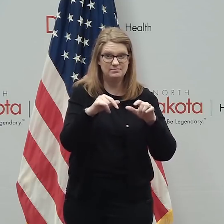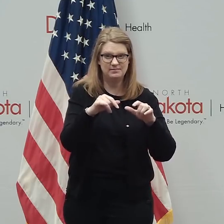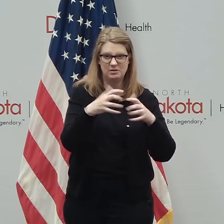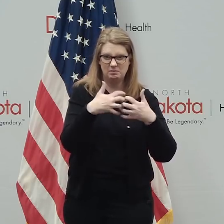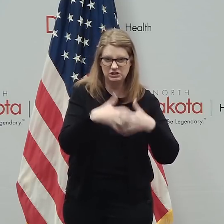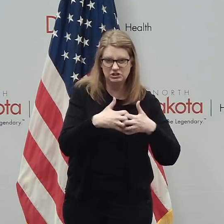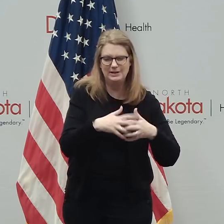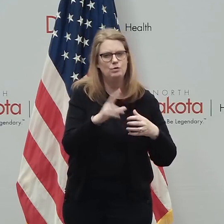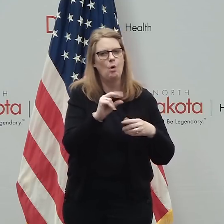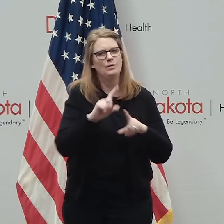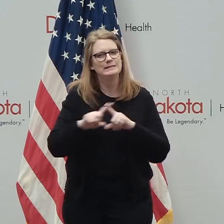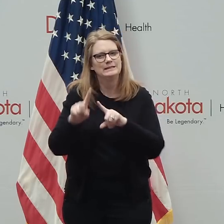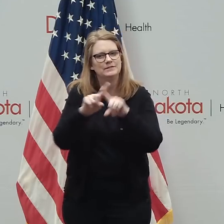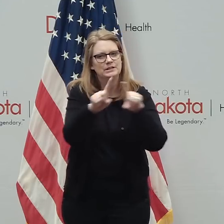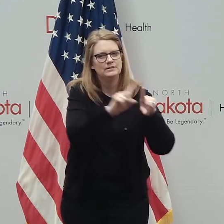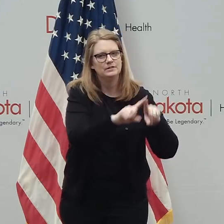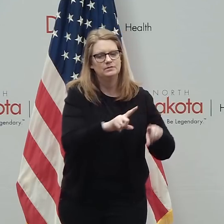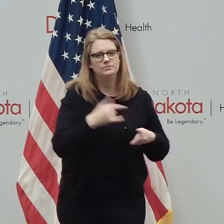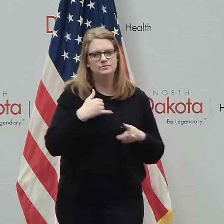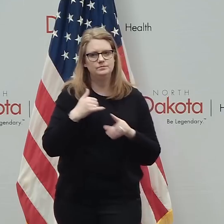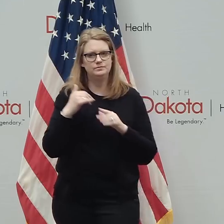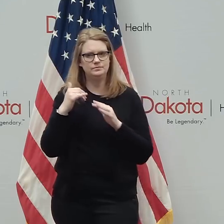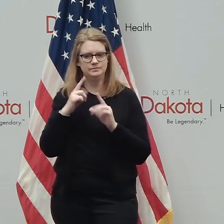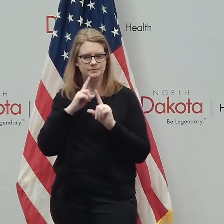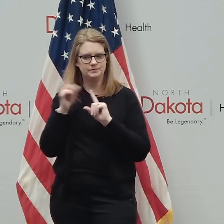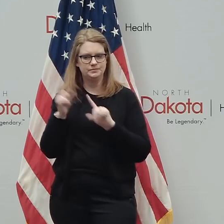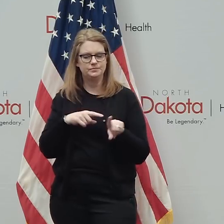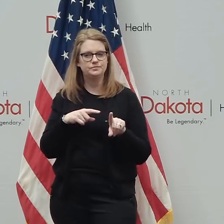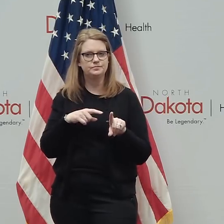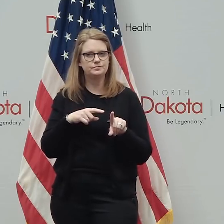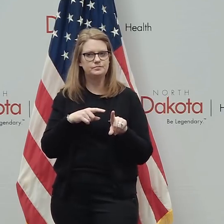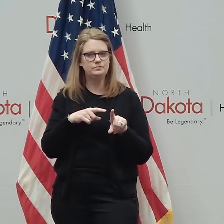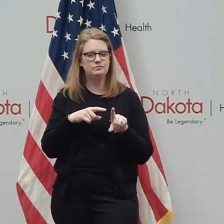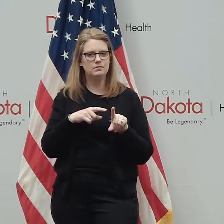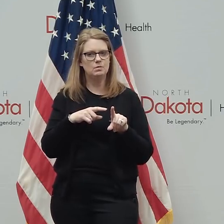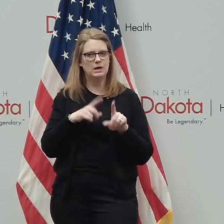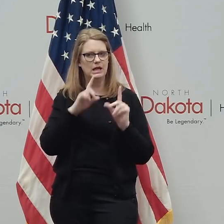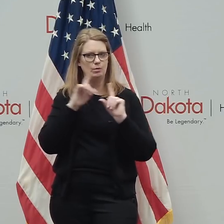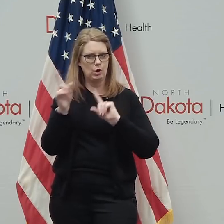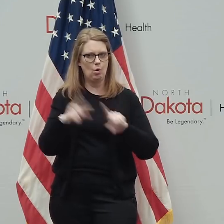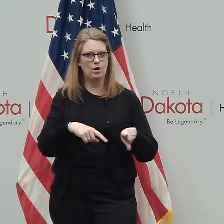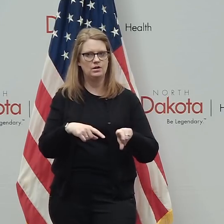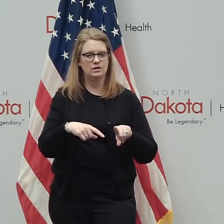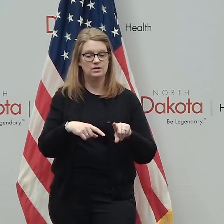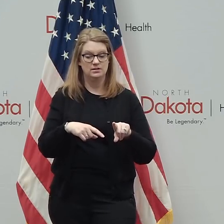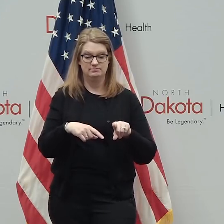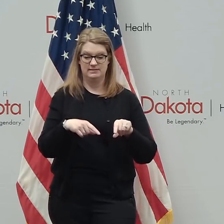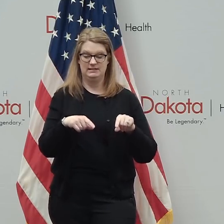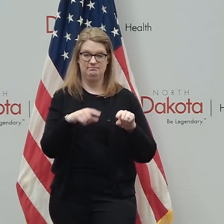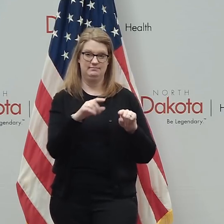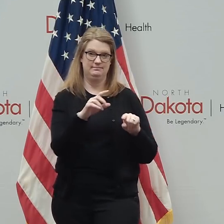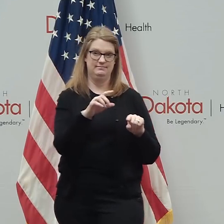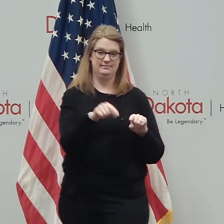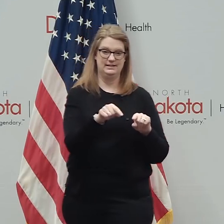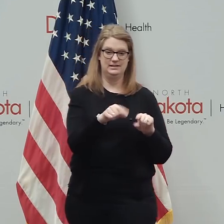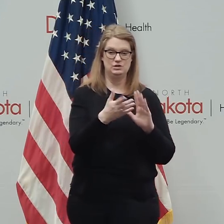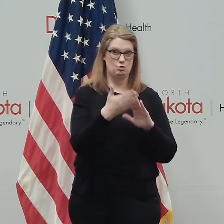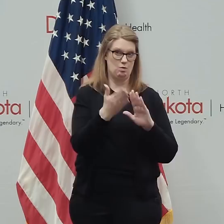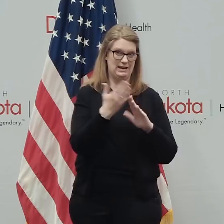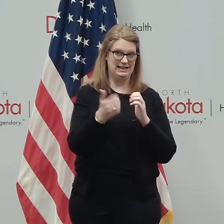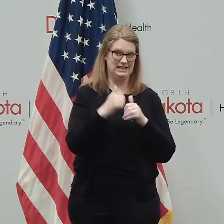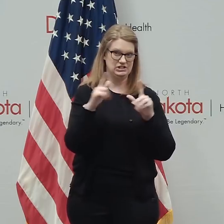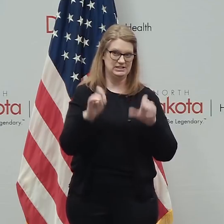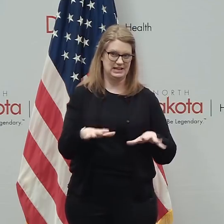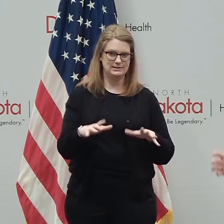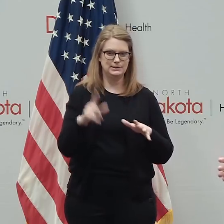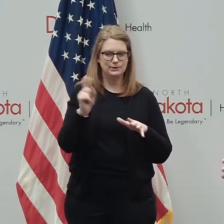expected reorder of all these components. As I said earlier, there are a lot of components that go into running each test.